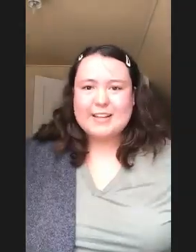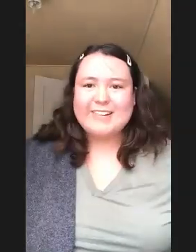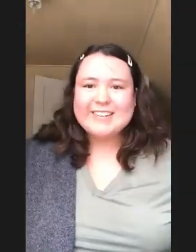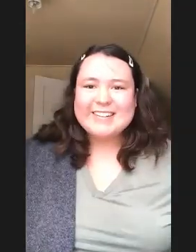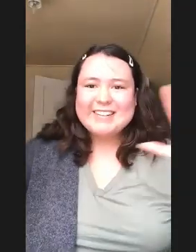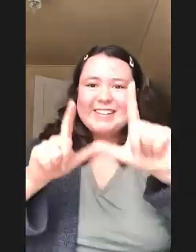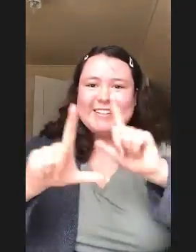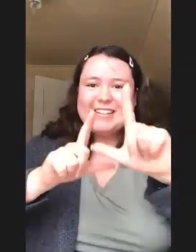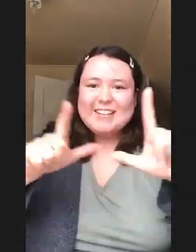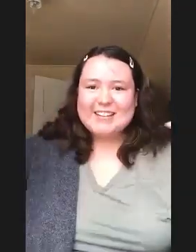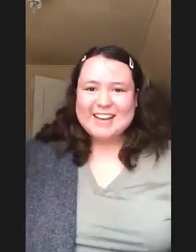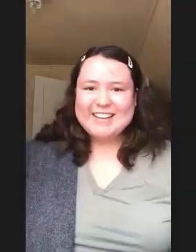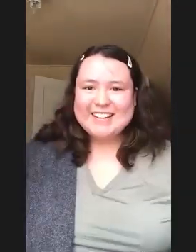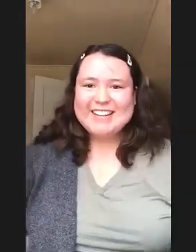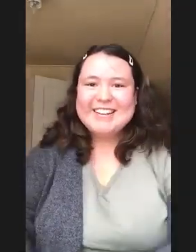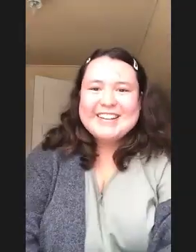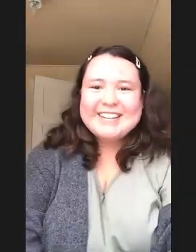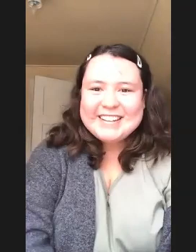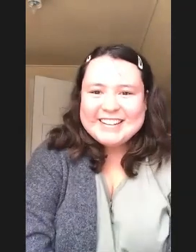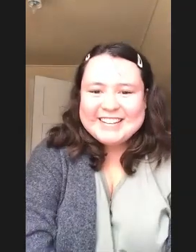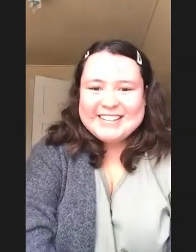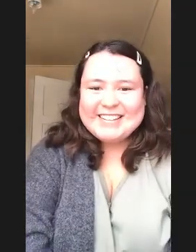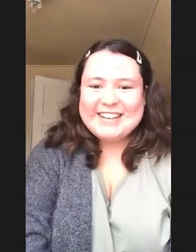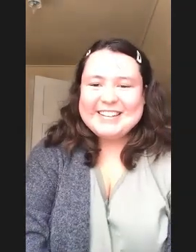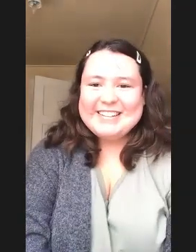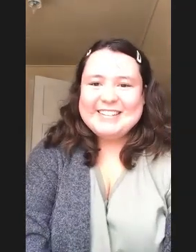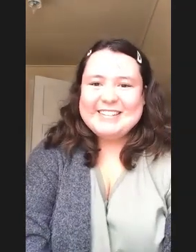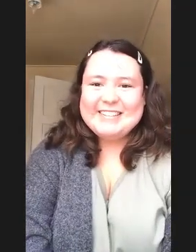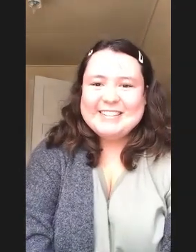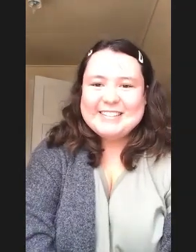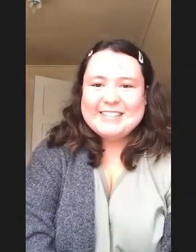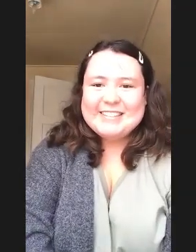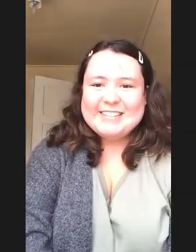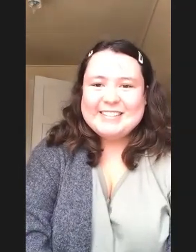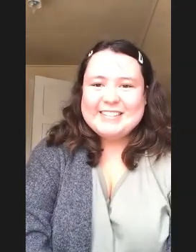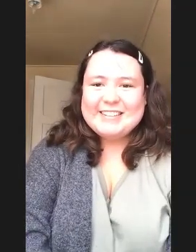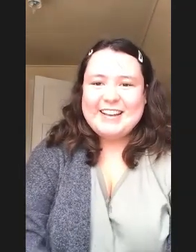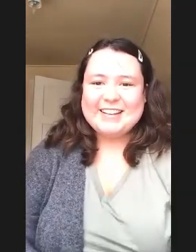up. Yeah. Yeah. Awesome. That's really nice. Yeah.